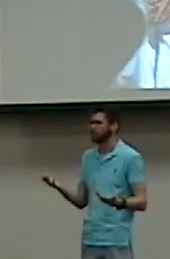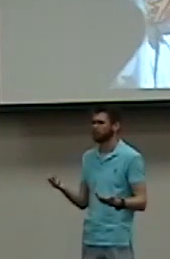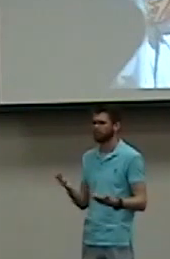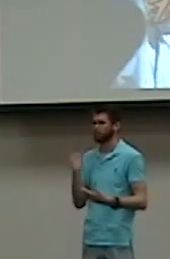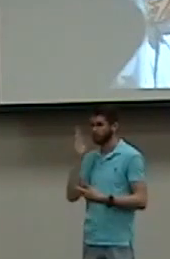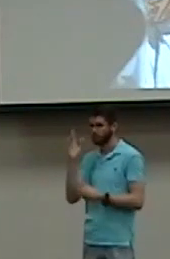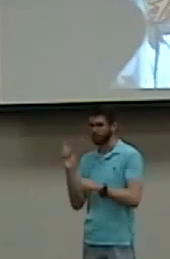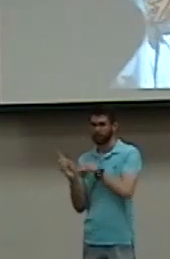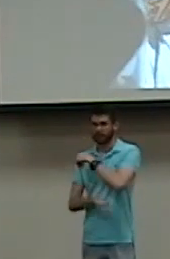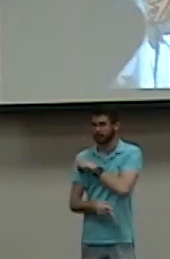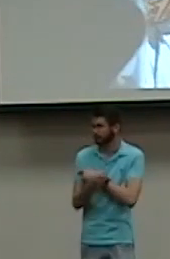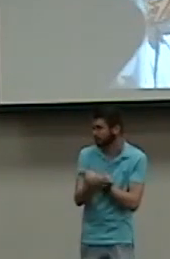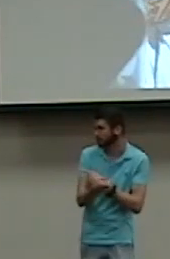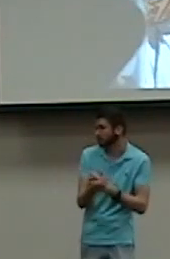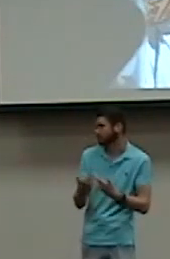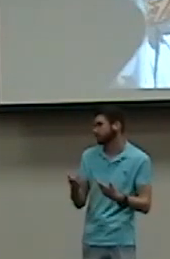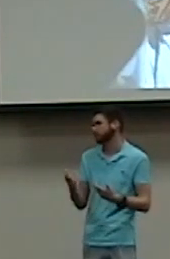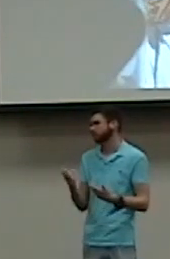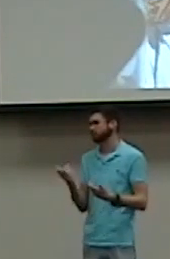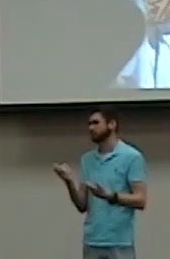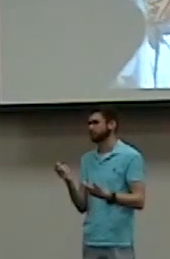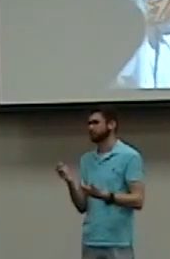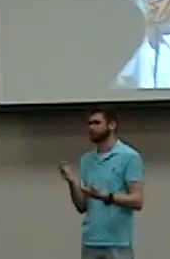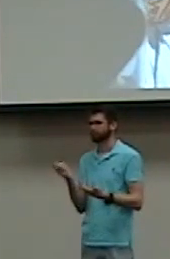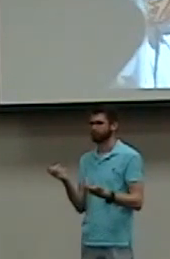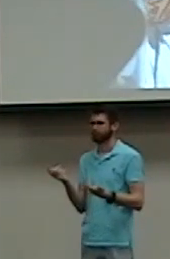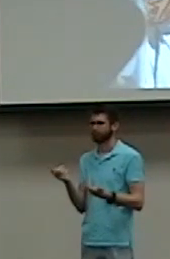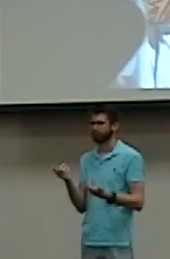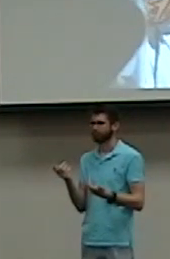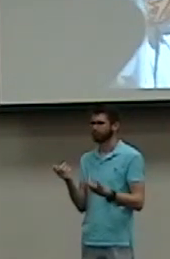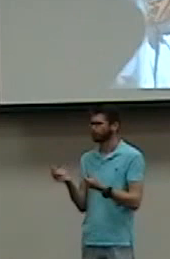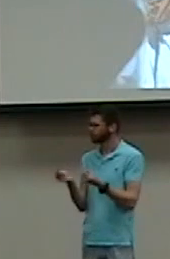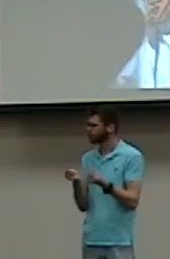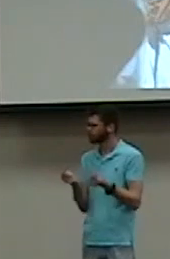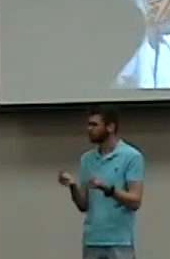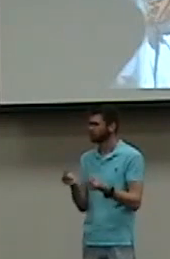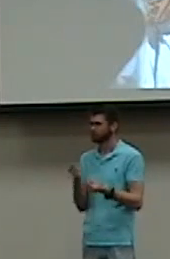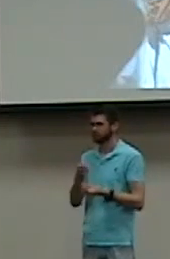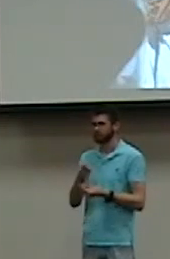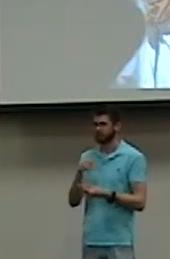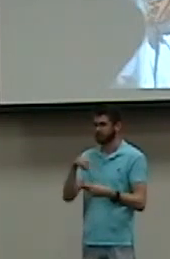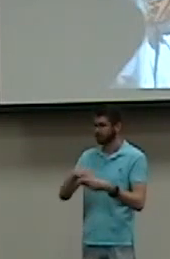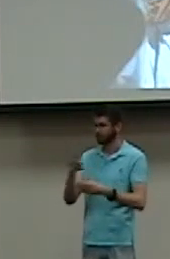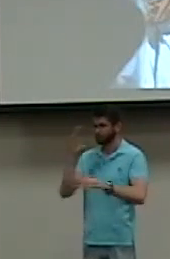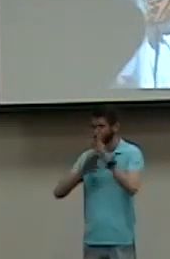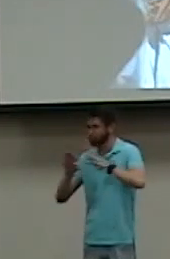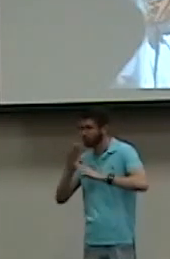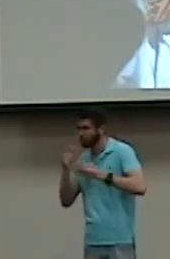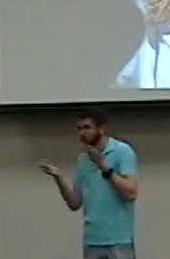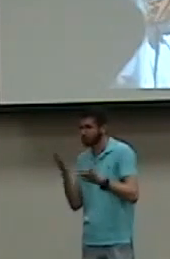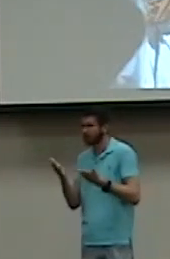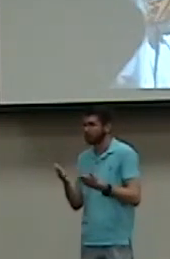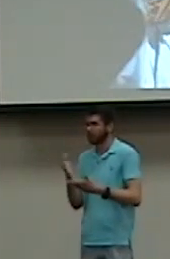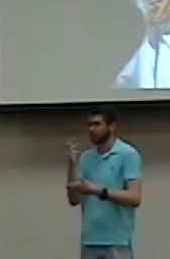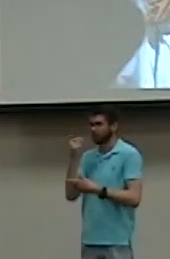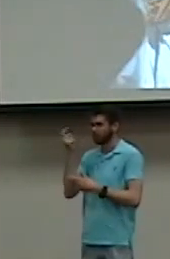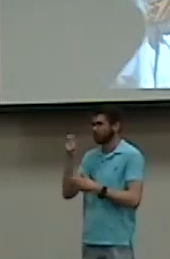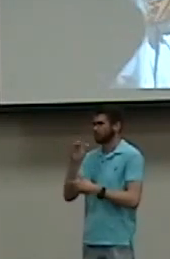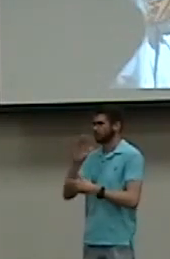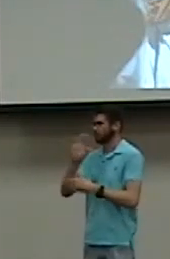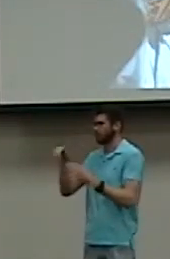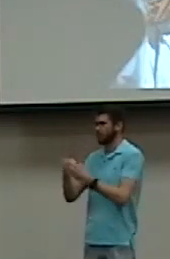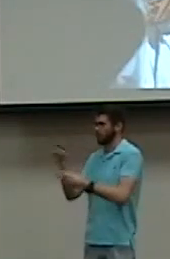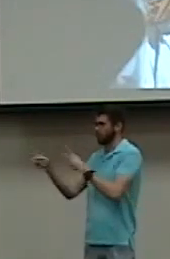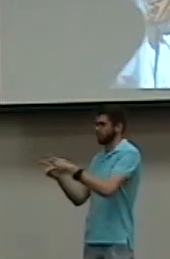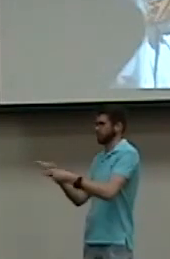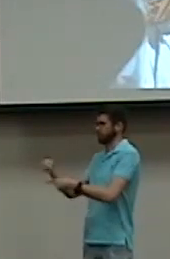her actions of coming to him secretly? Will she get in trouble for the fact that she has now made this entire crowd unclean?